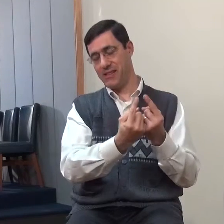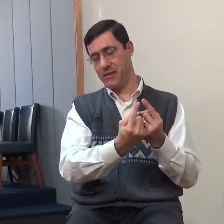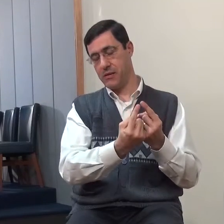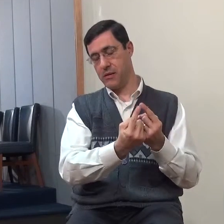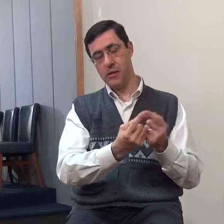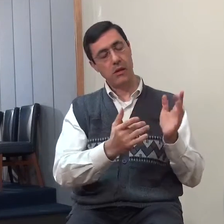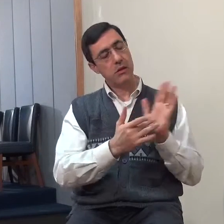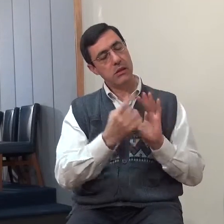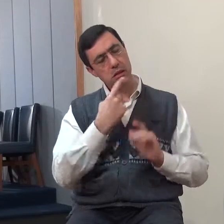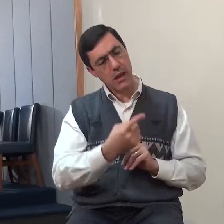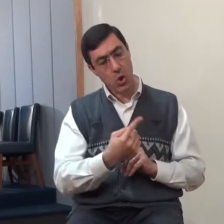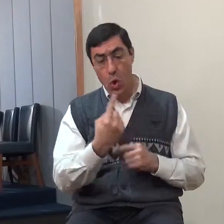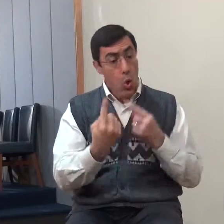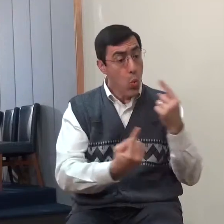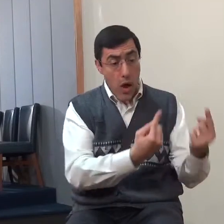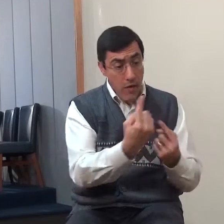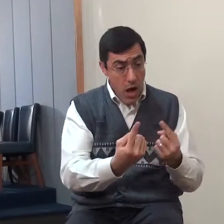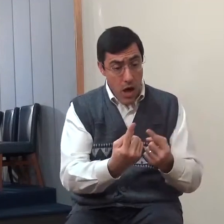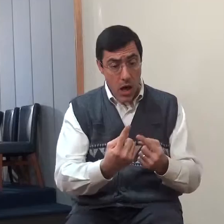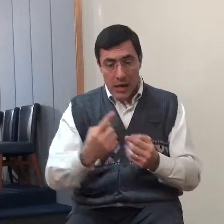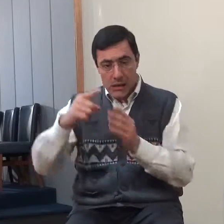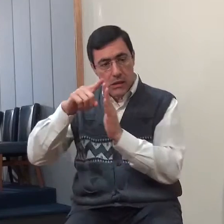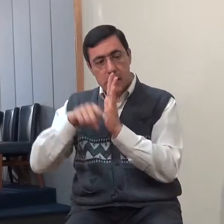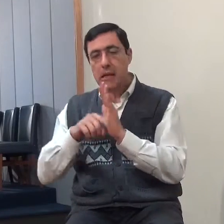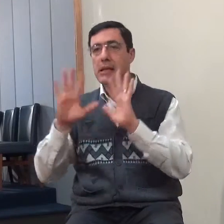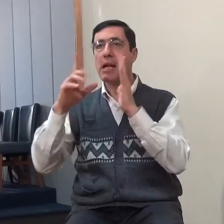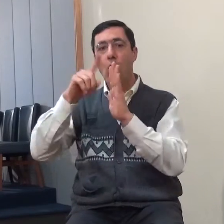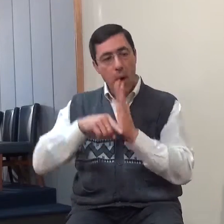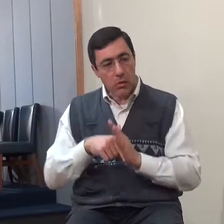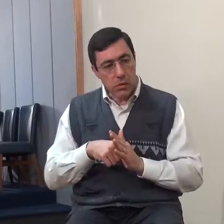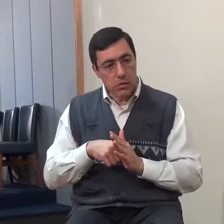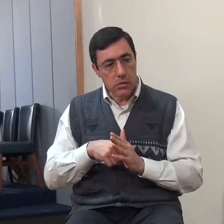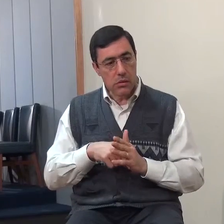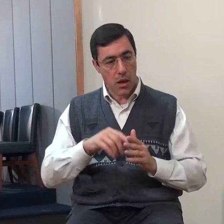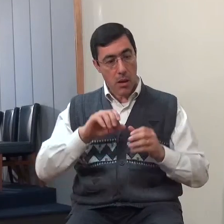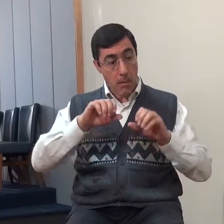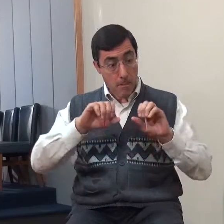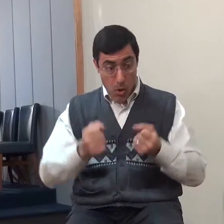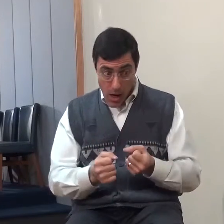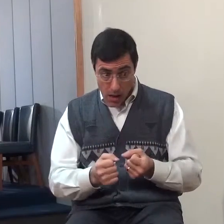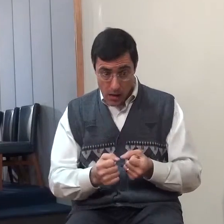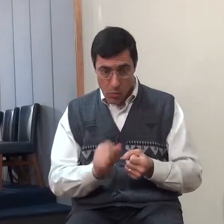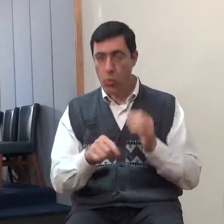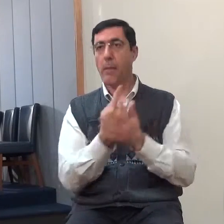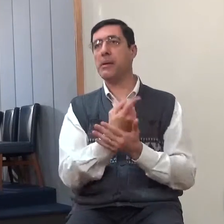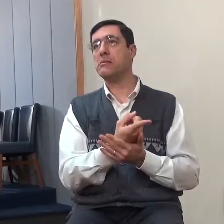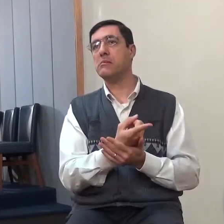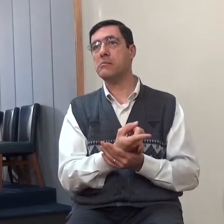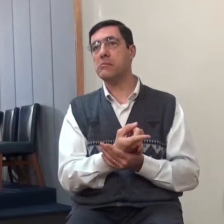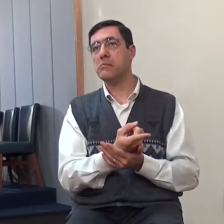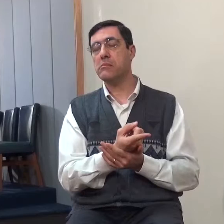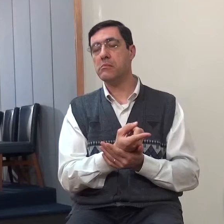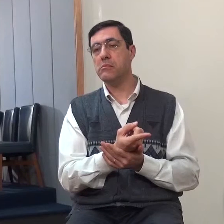these least commandments, that should not set us off on an excursion to